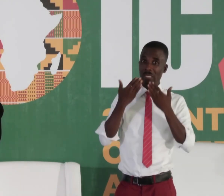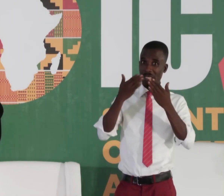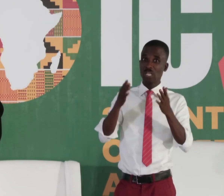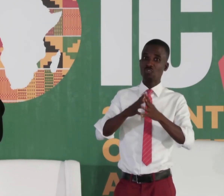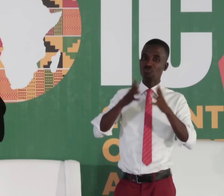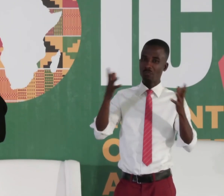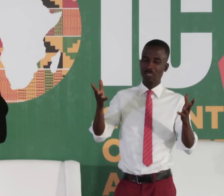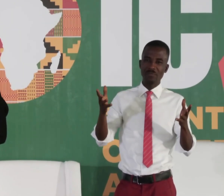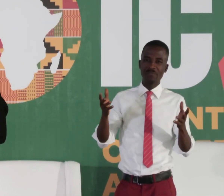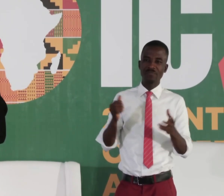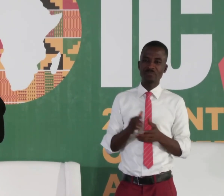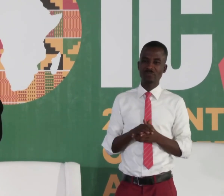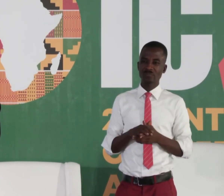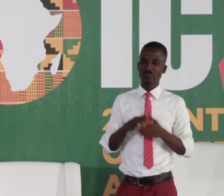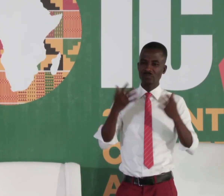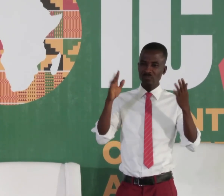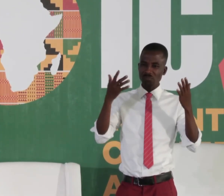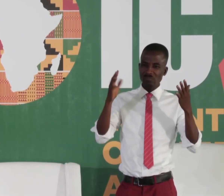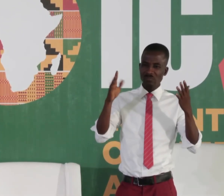so much.